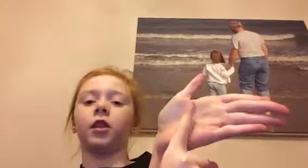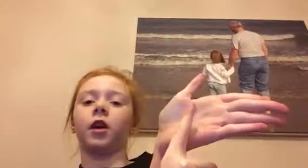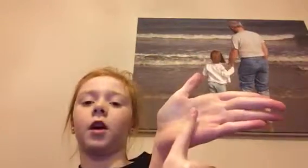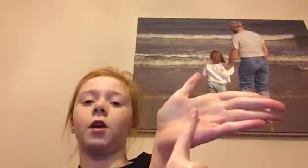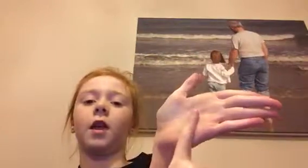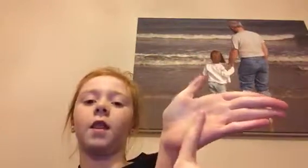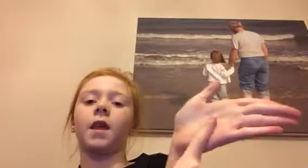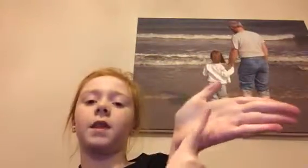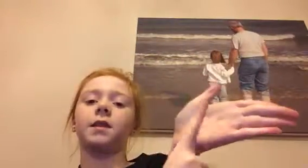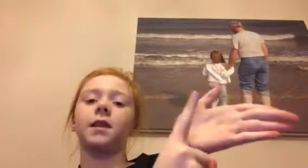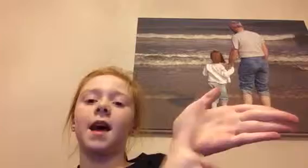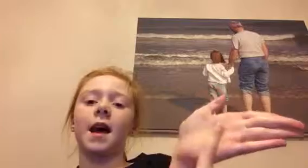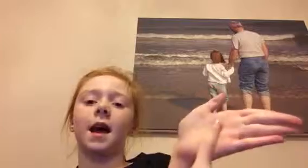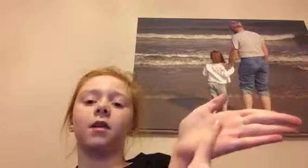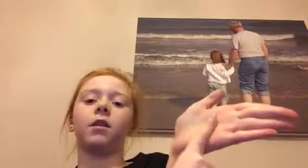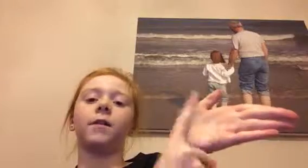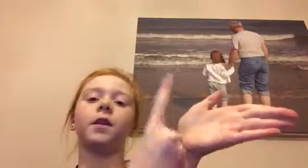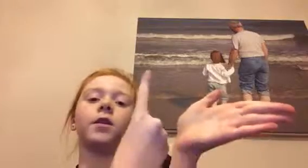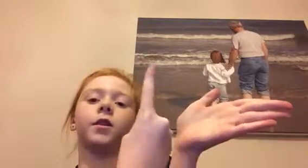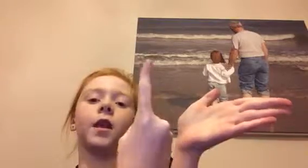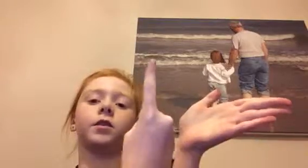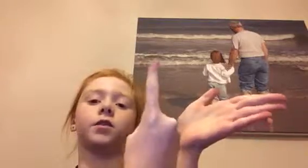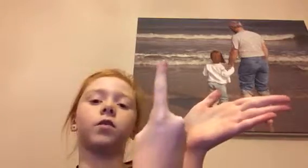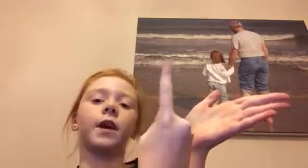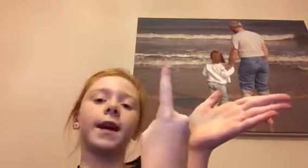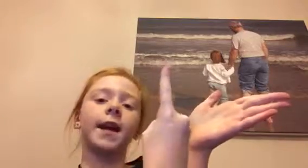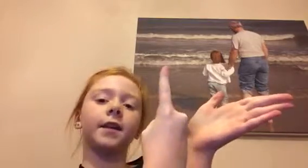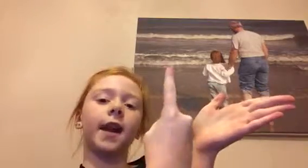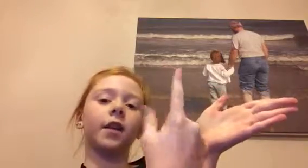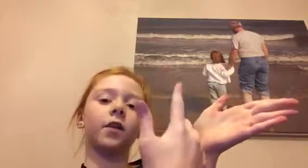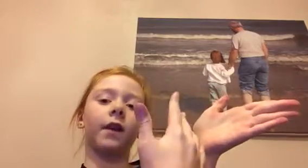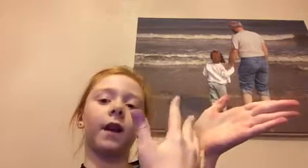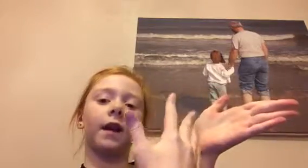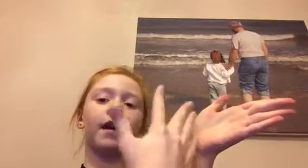going to go like this l so that's your right index finger